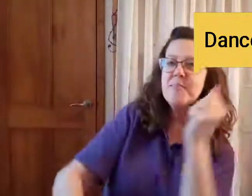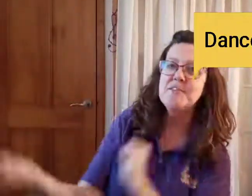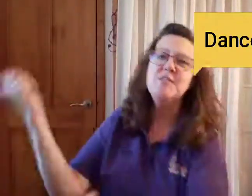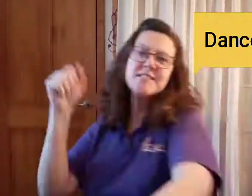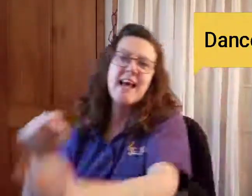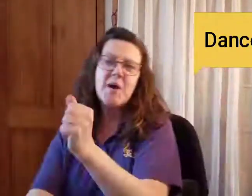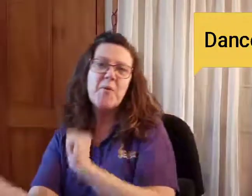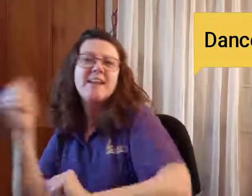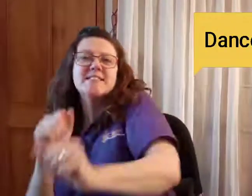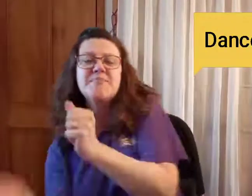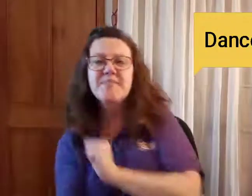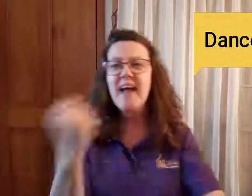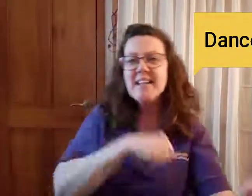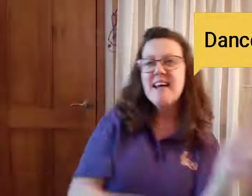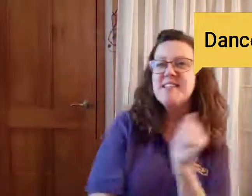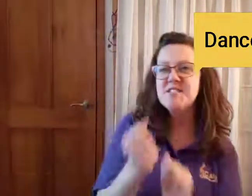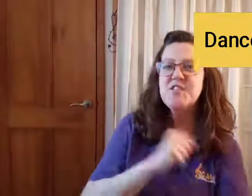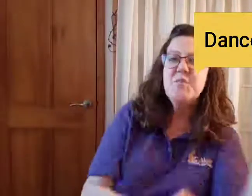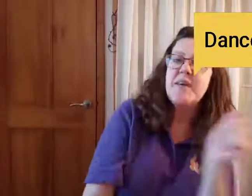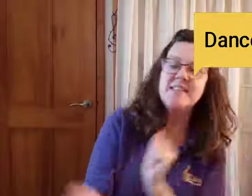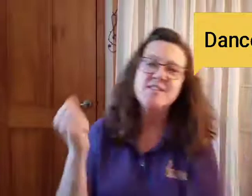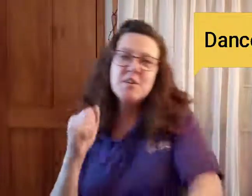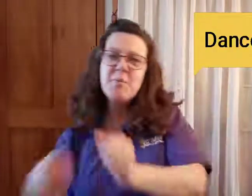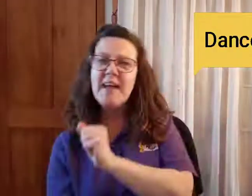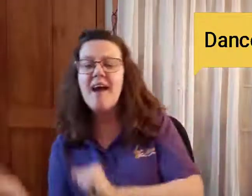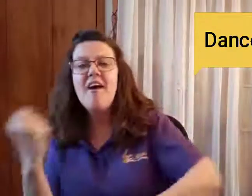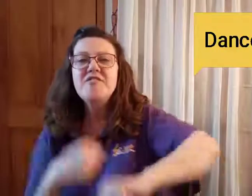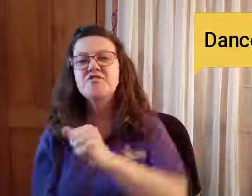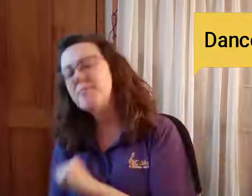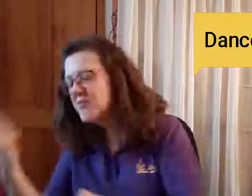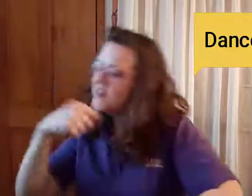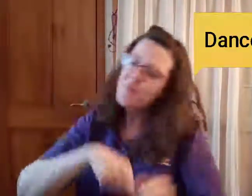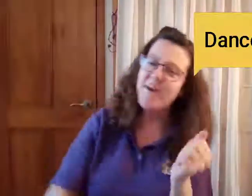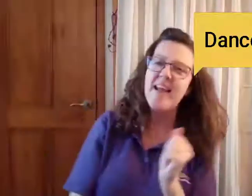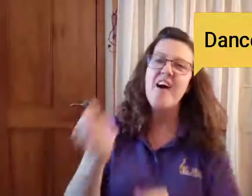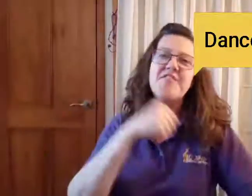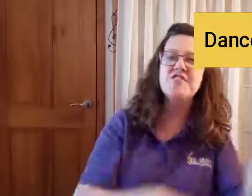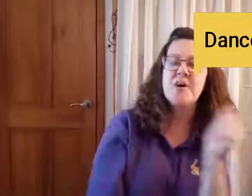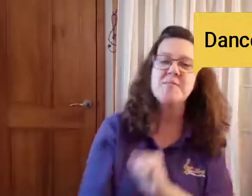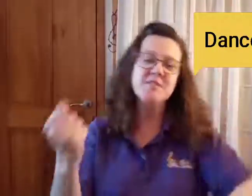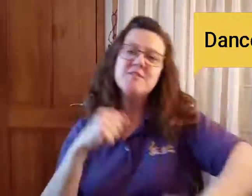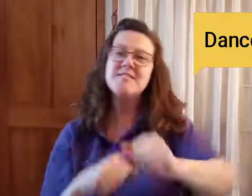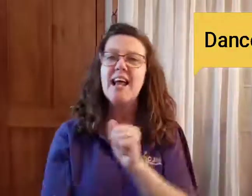to celebrate. Dance to the beat of the drum, to the beat of the drum to